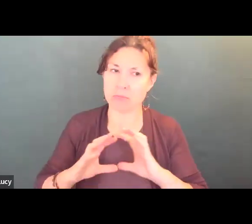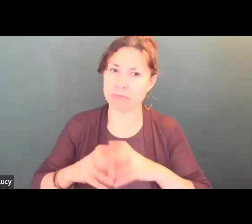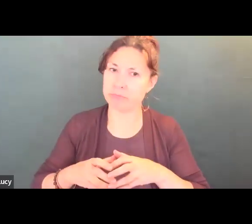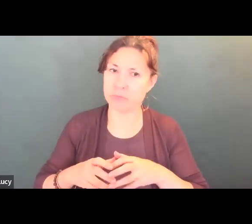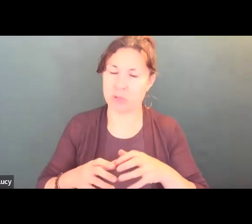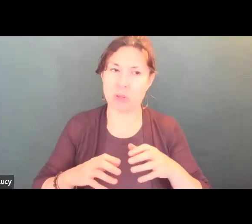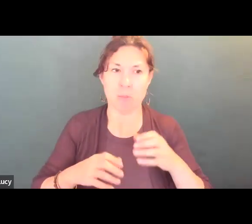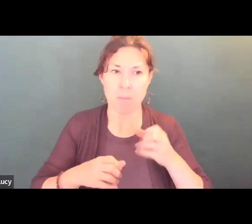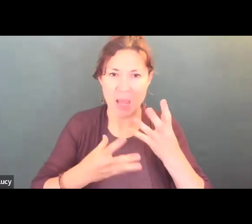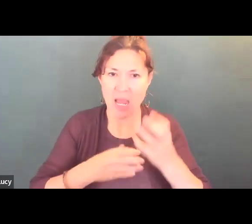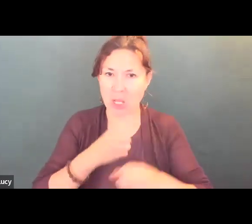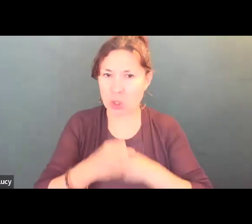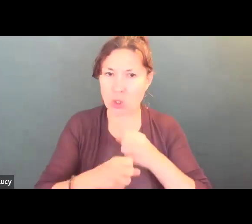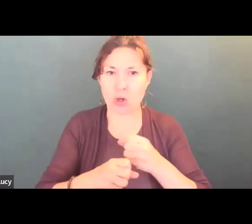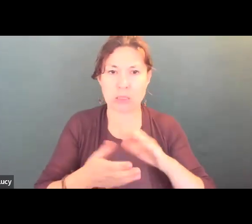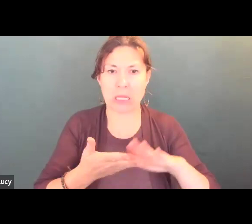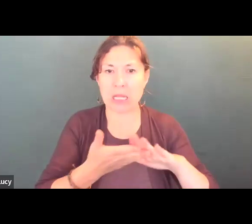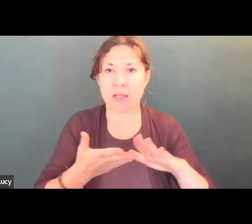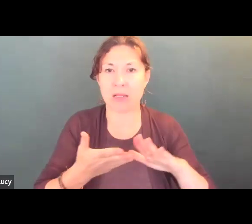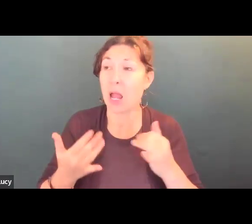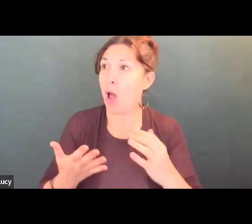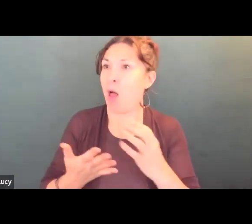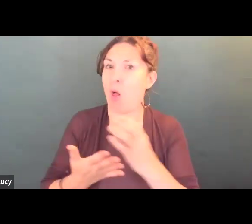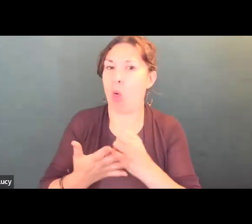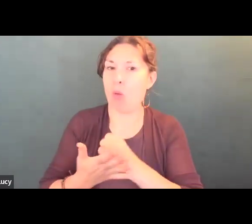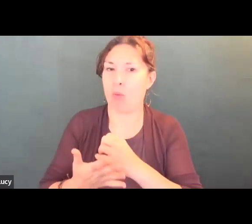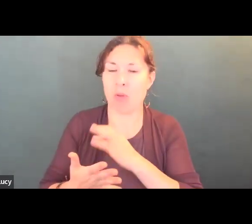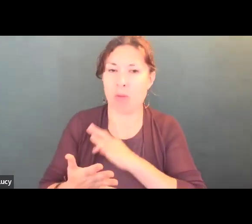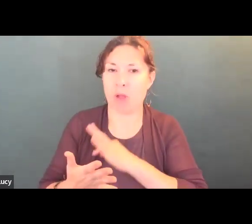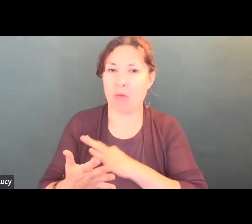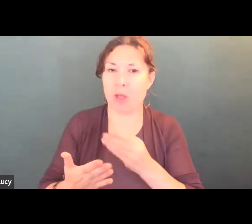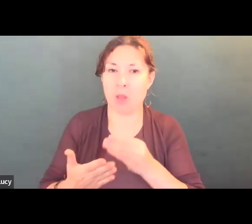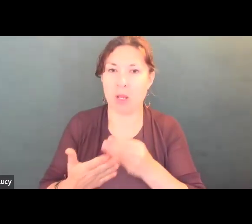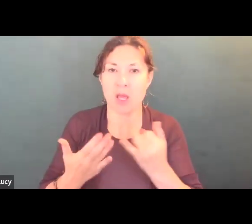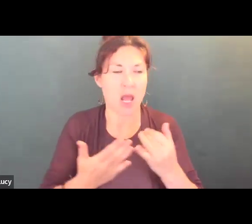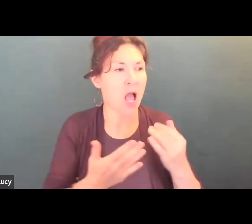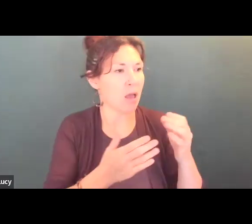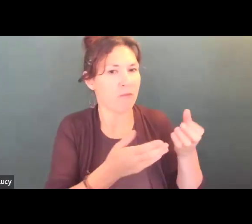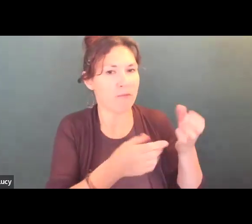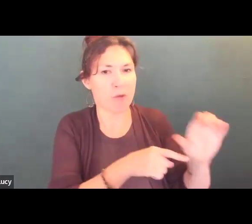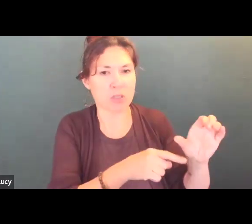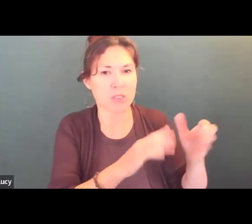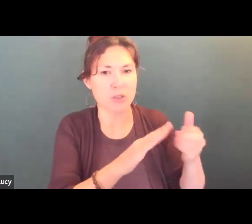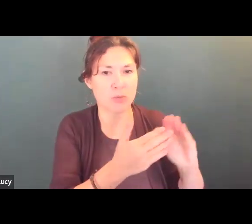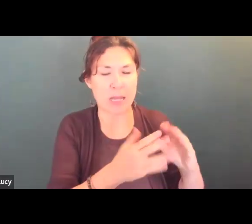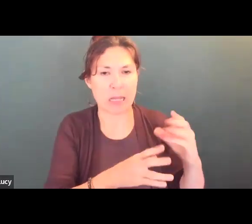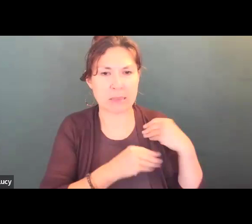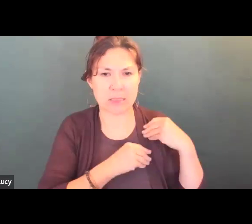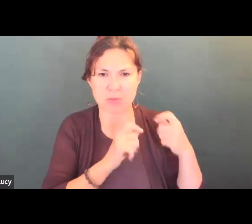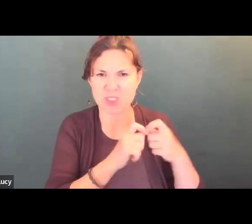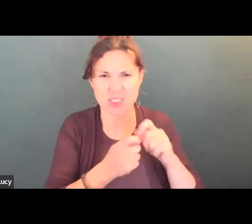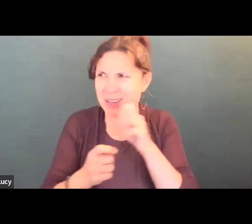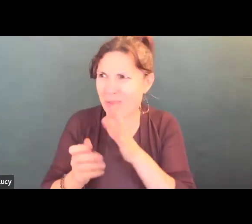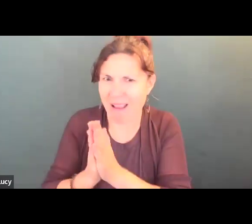made here, our community is being told to accept changes that we didn't ask for and we don't want. The fact is, we were